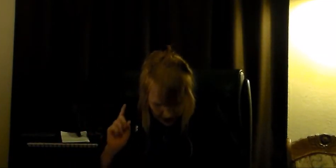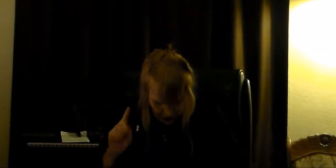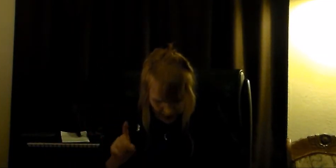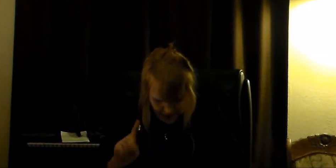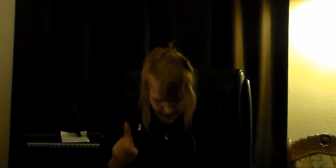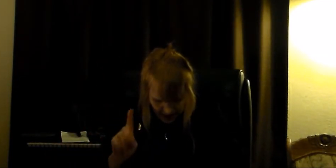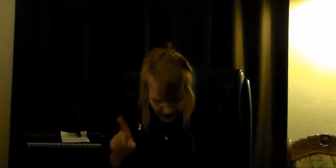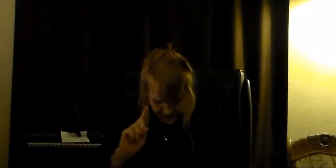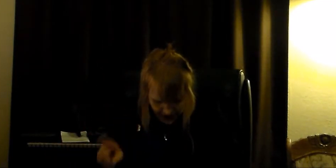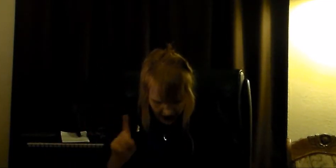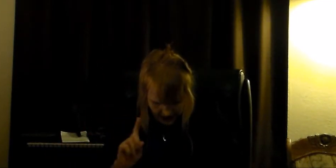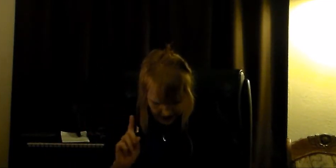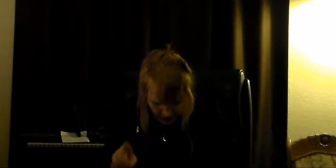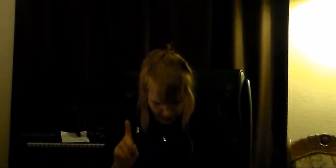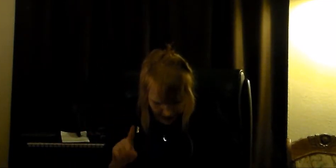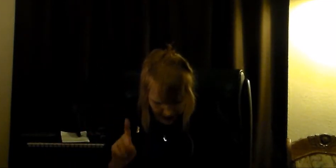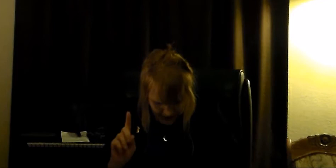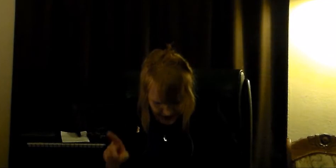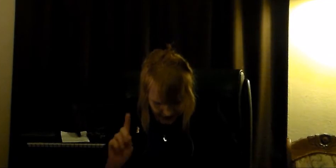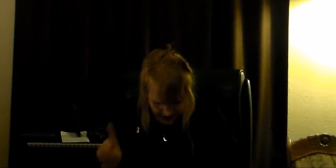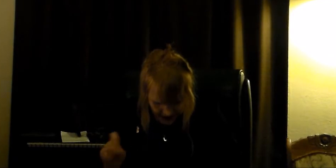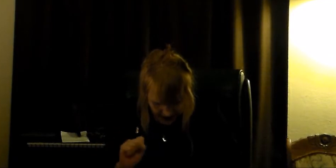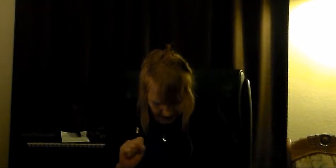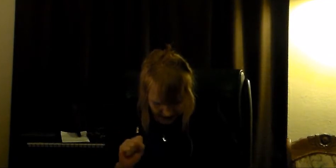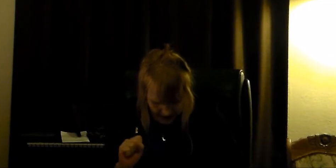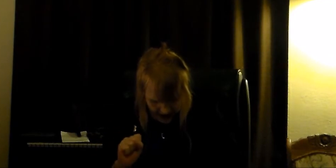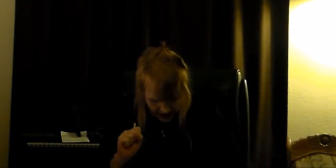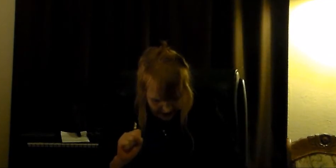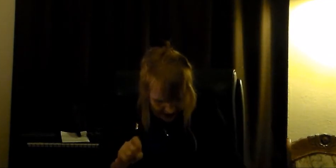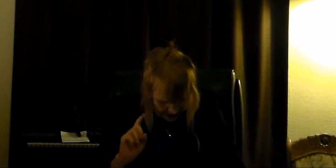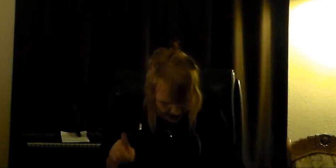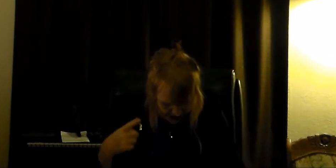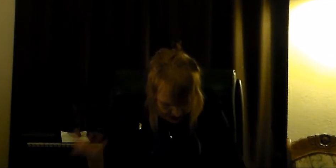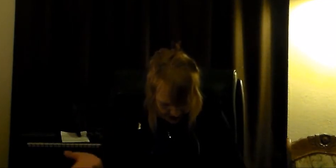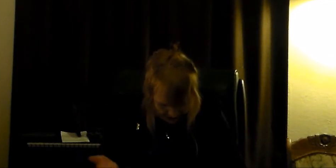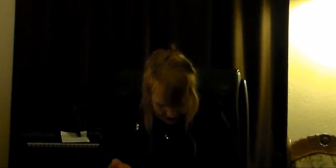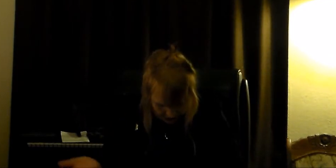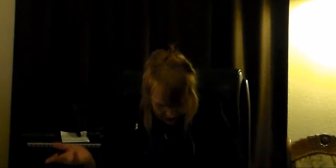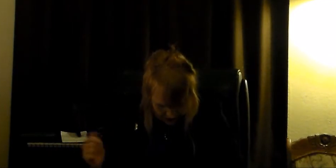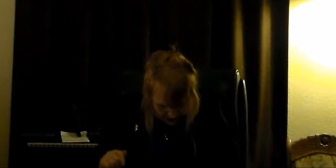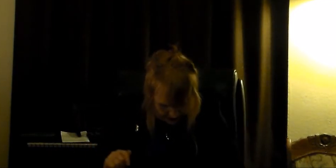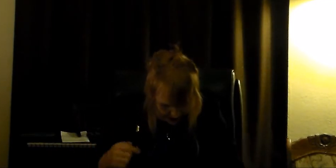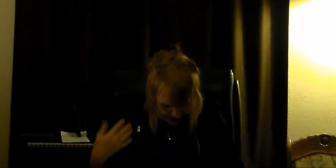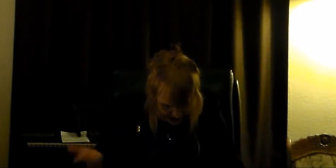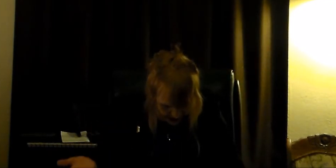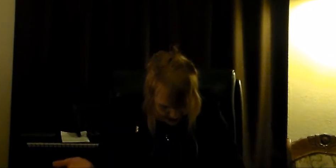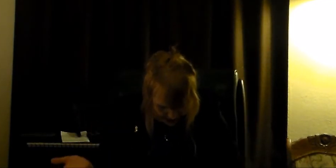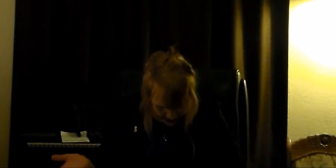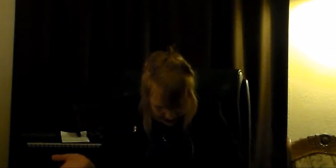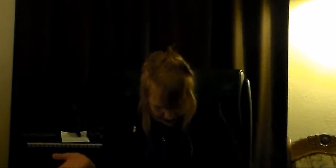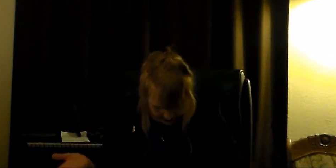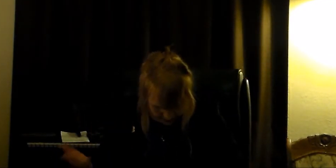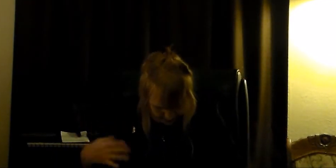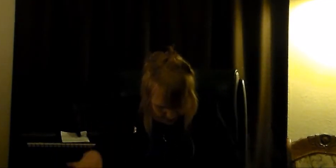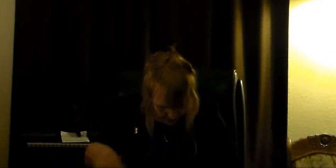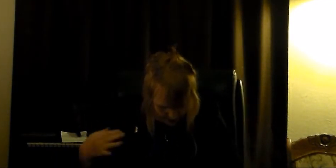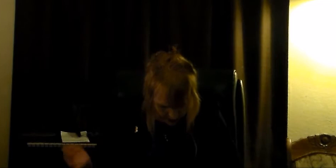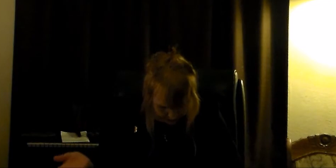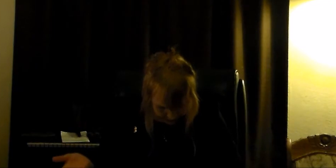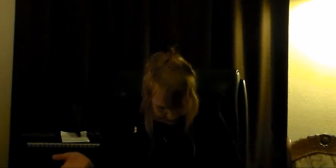The rest of my life is costly. No payment's ever enough that he should live on forever and not see decay.